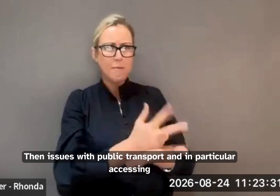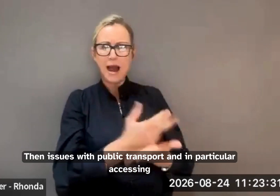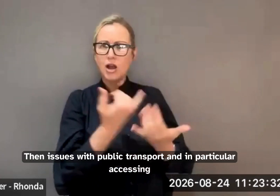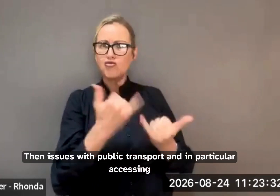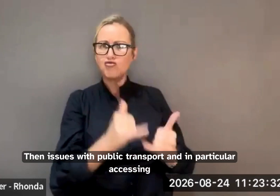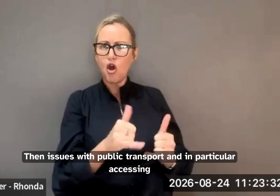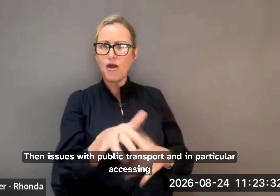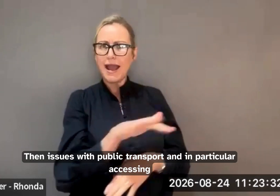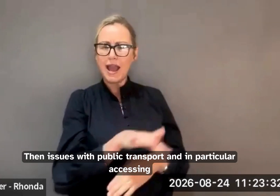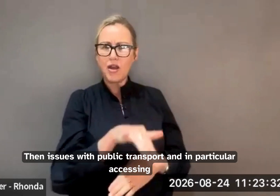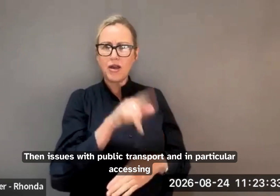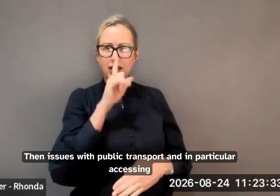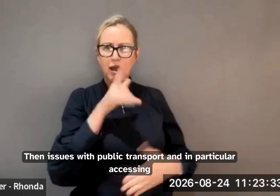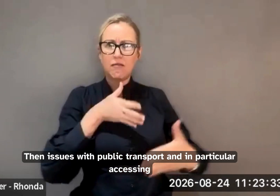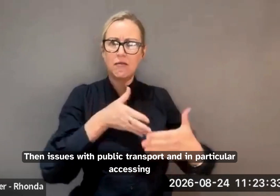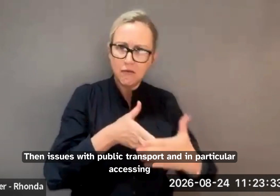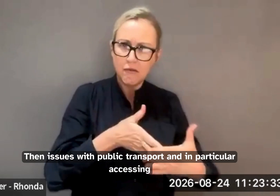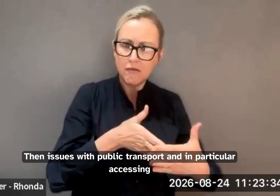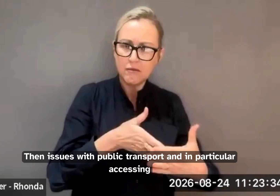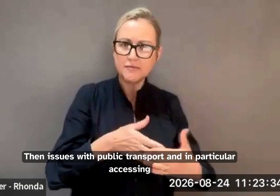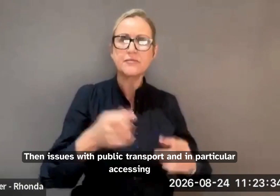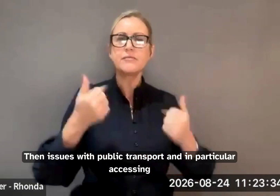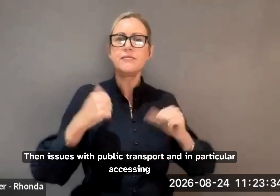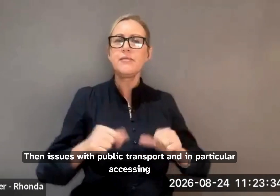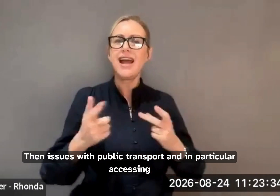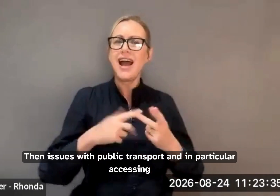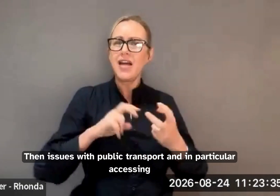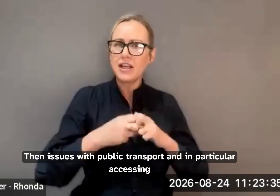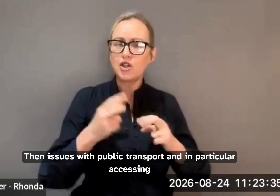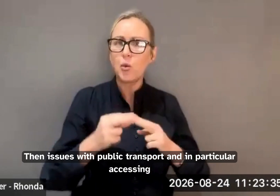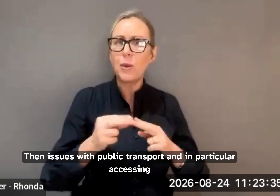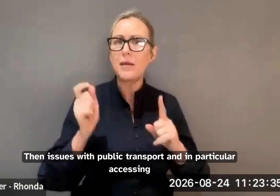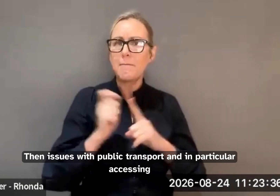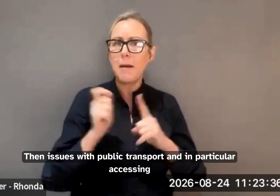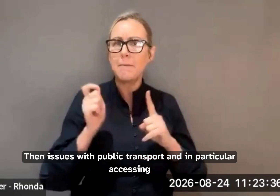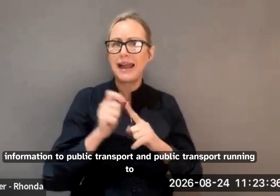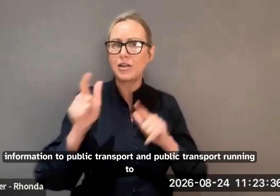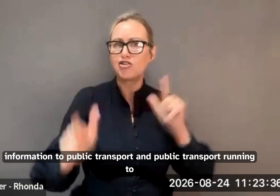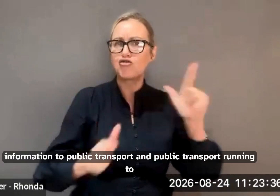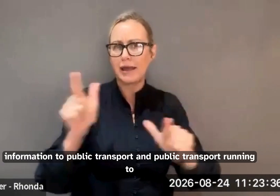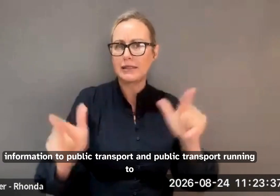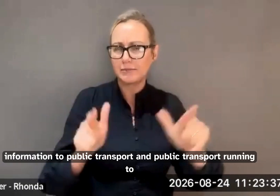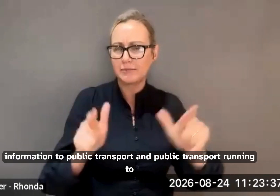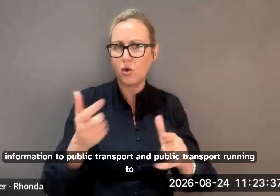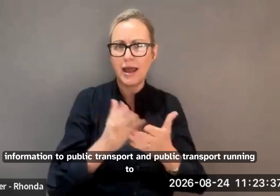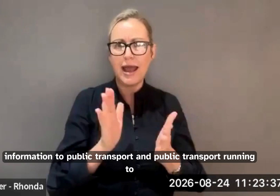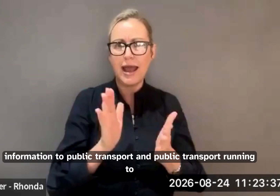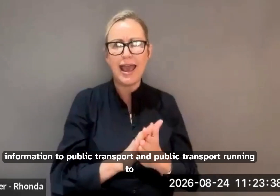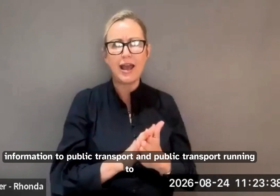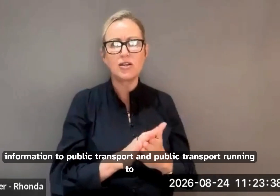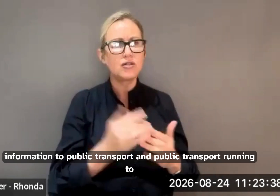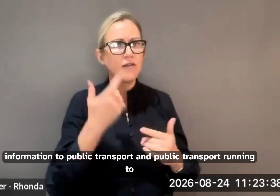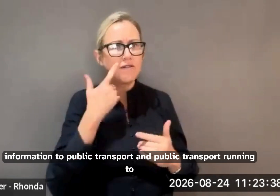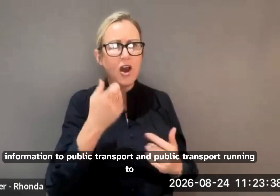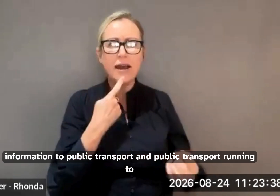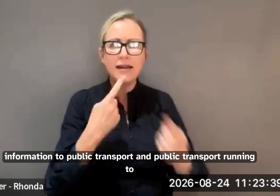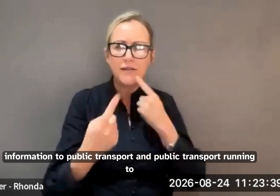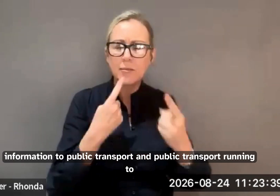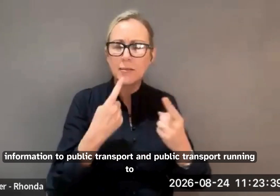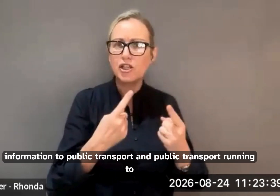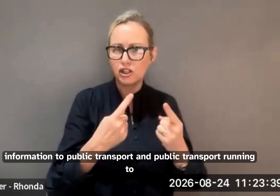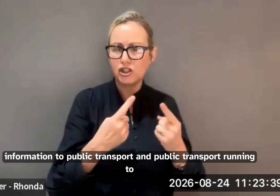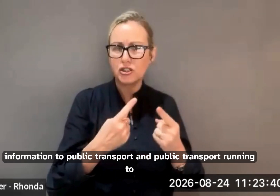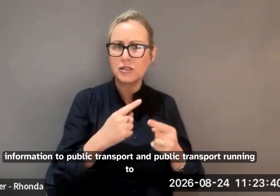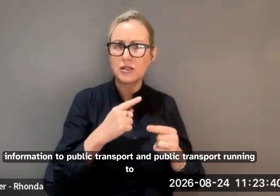way. Then issues with public transport, and in particular accessing information to public transport and